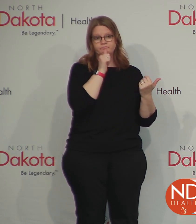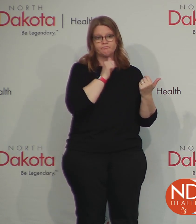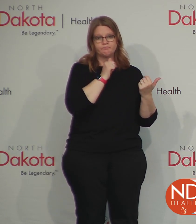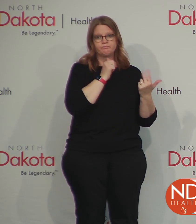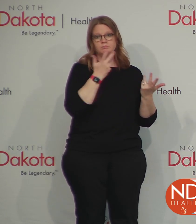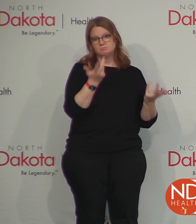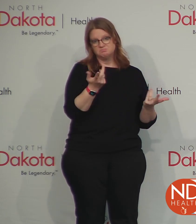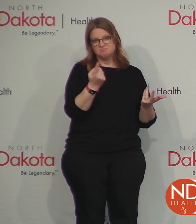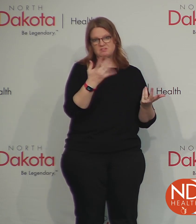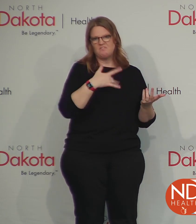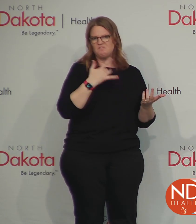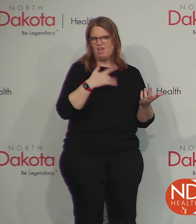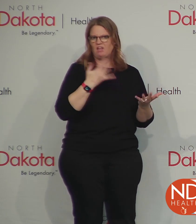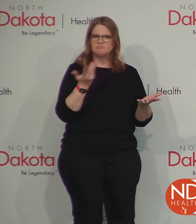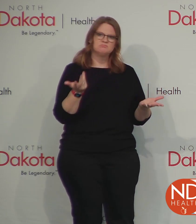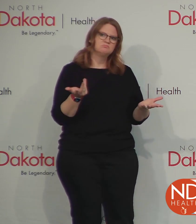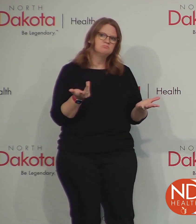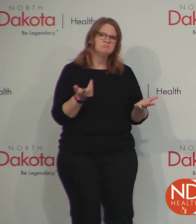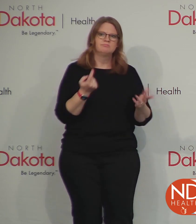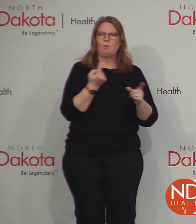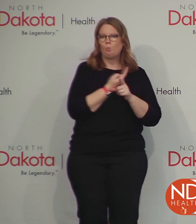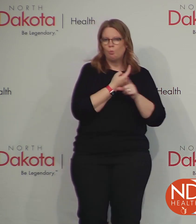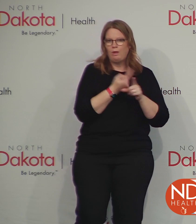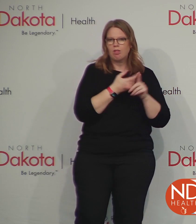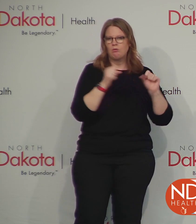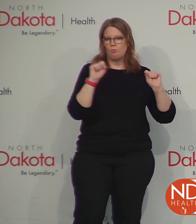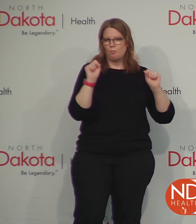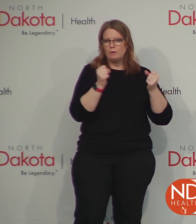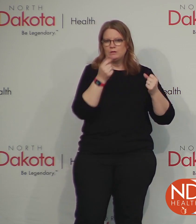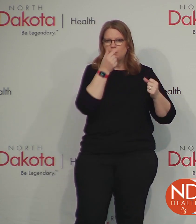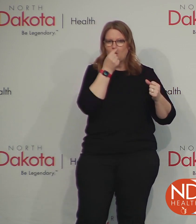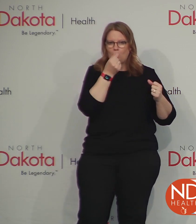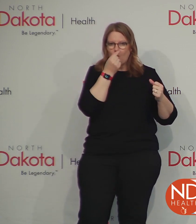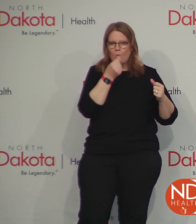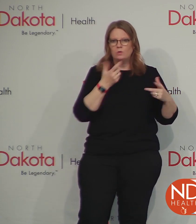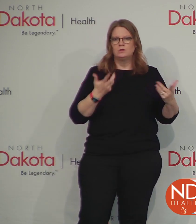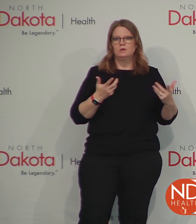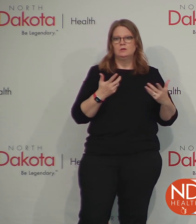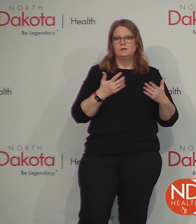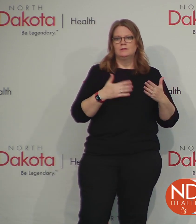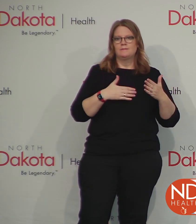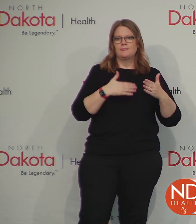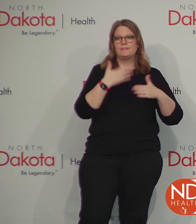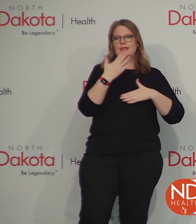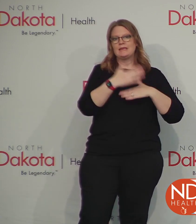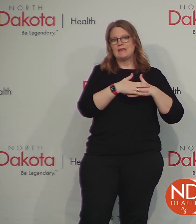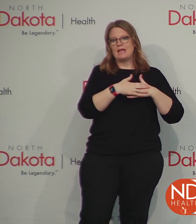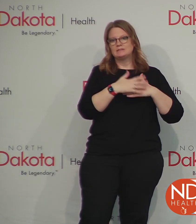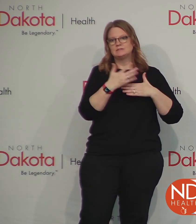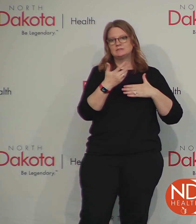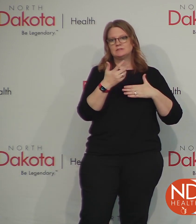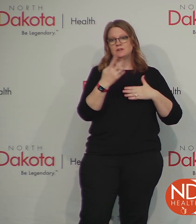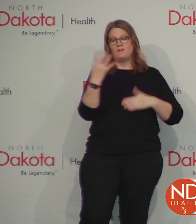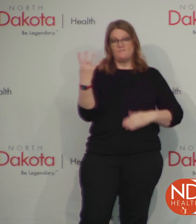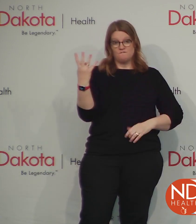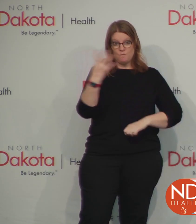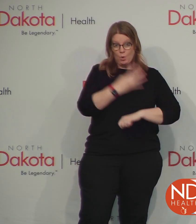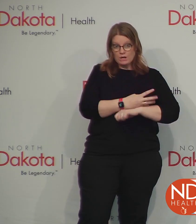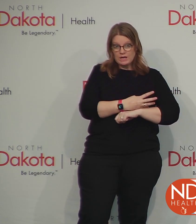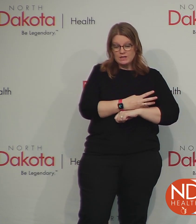it was a traditional, regular winter cold. The next 4